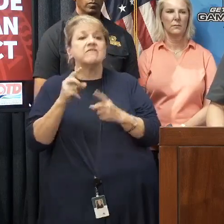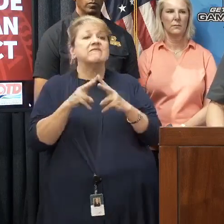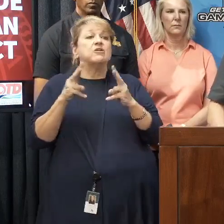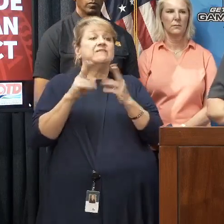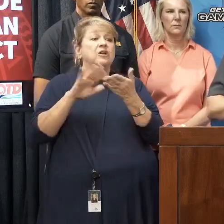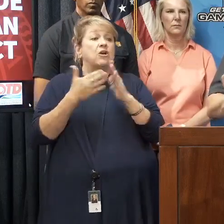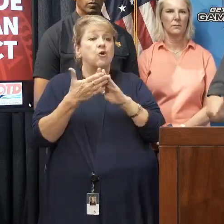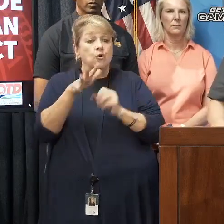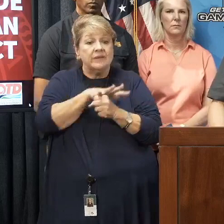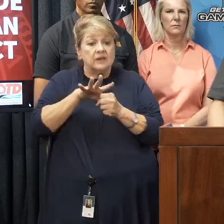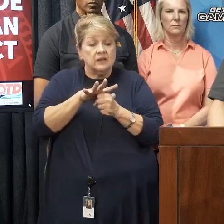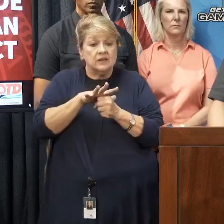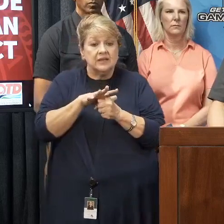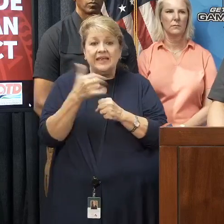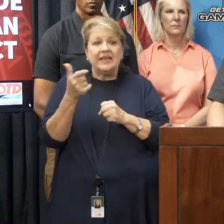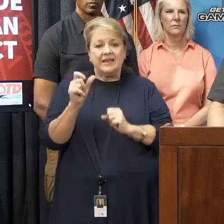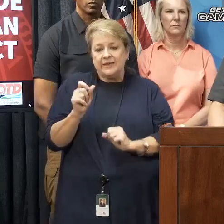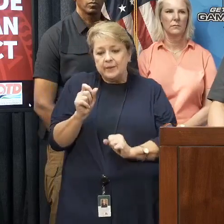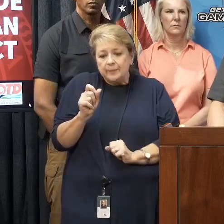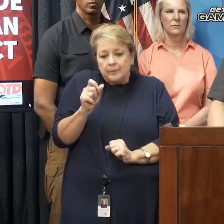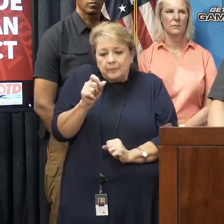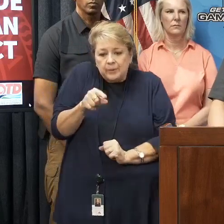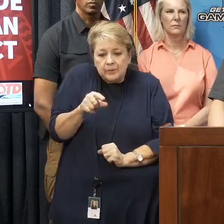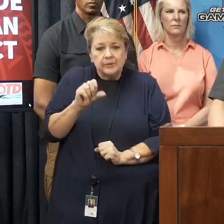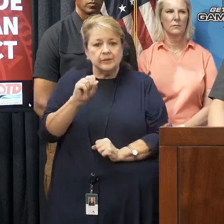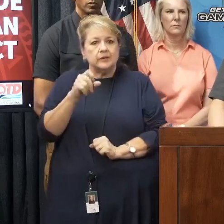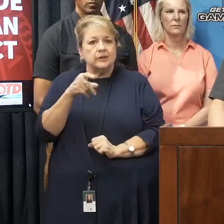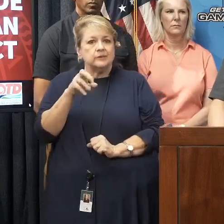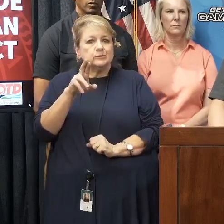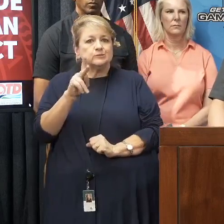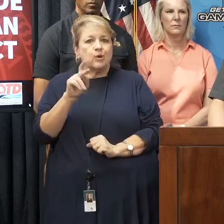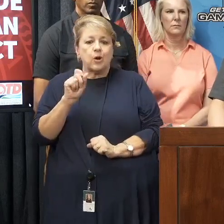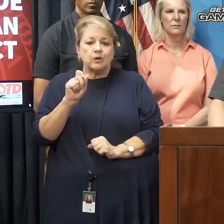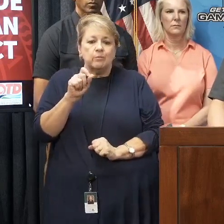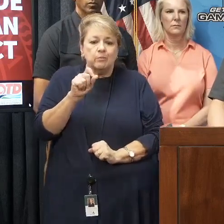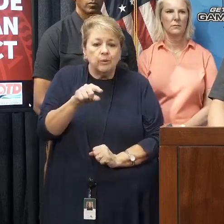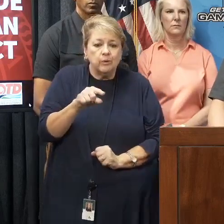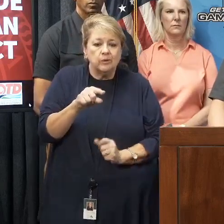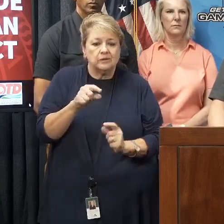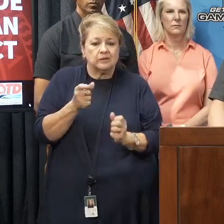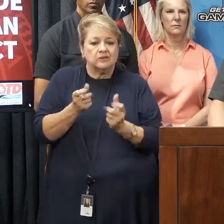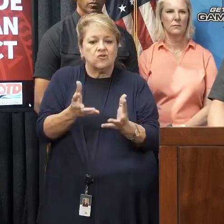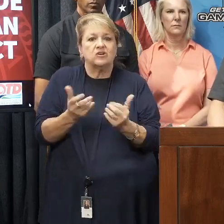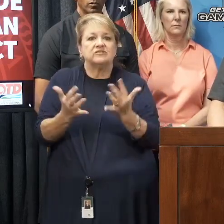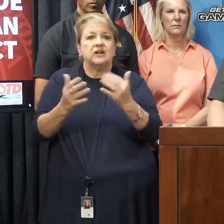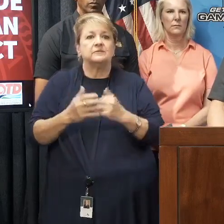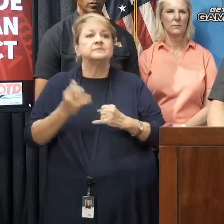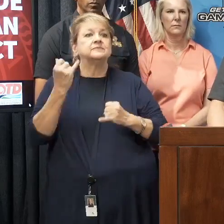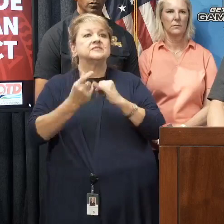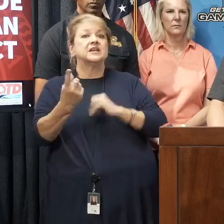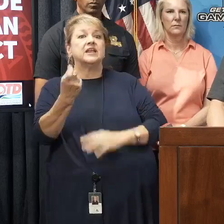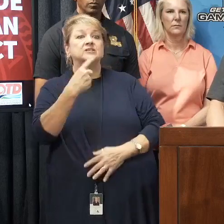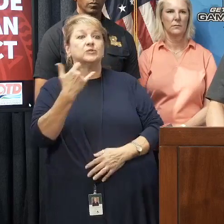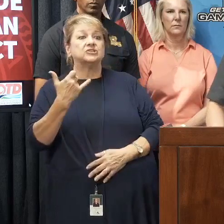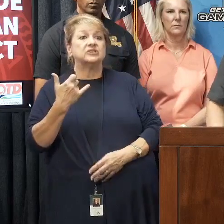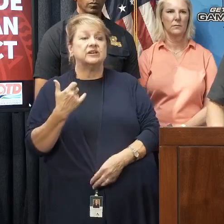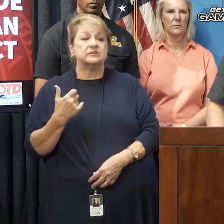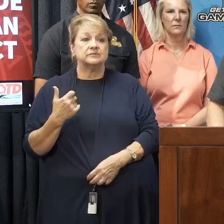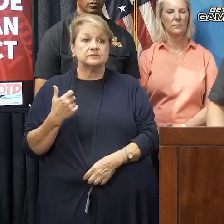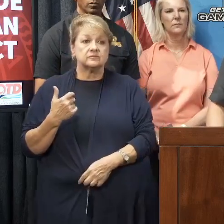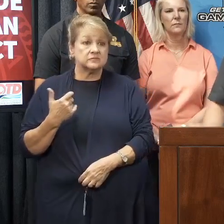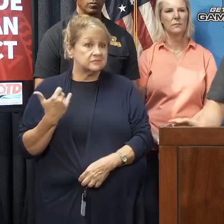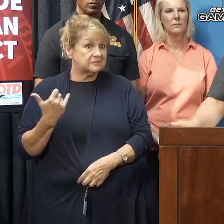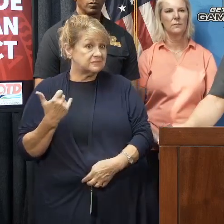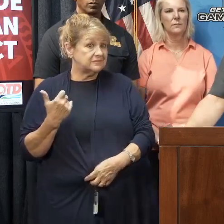area, any kind of spark can create a very dynamic and dangerous situation. Last question. There's no, right now, we